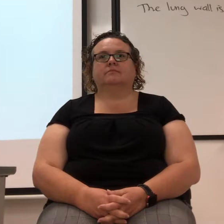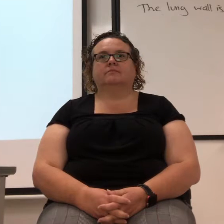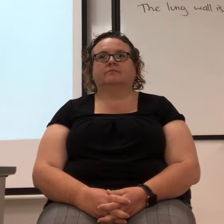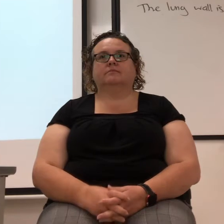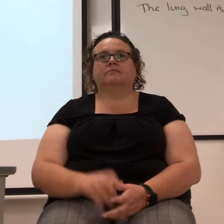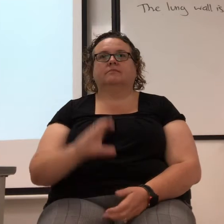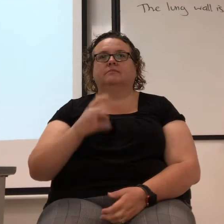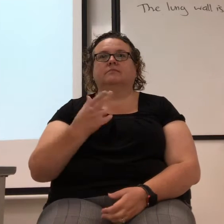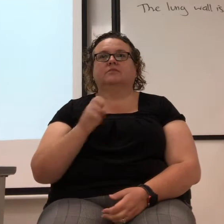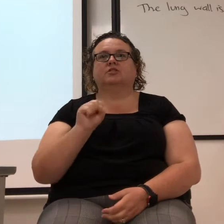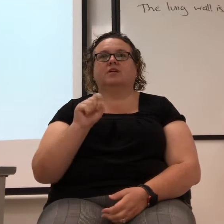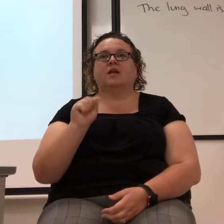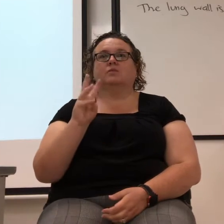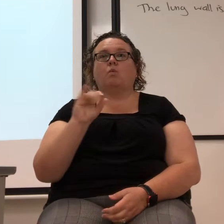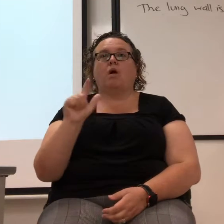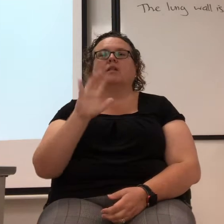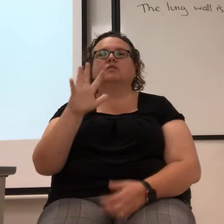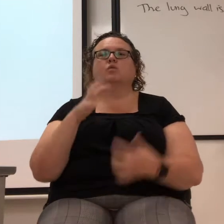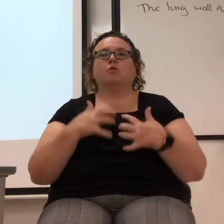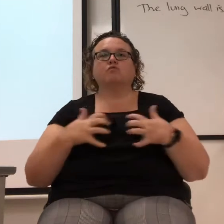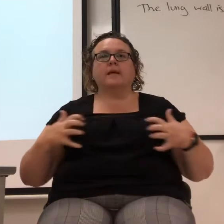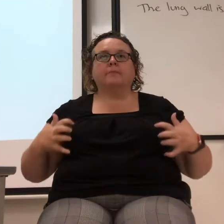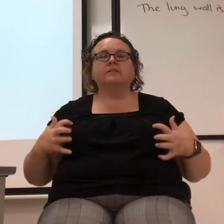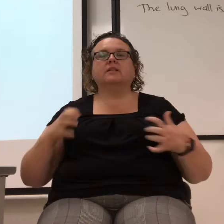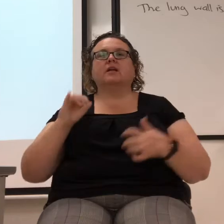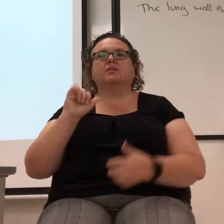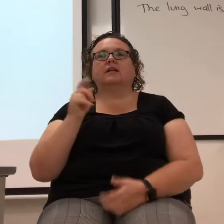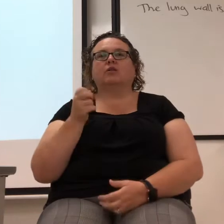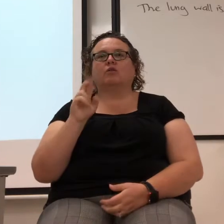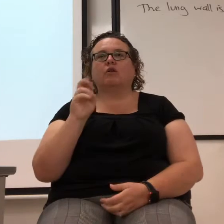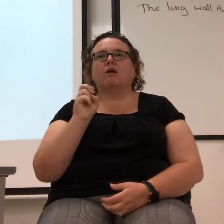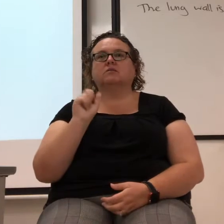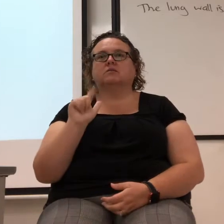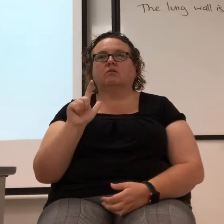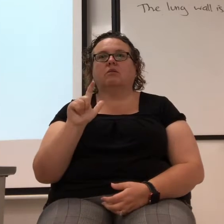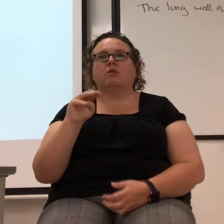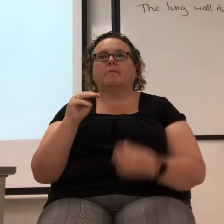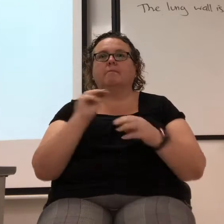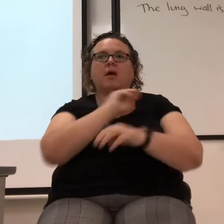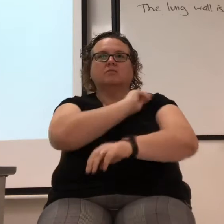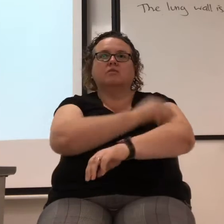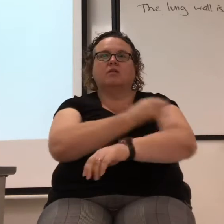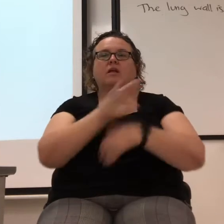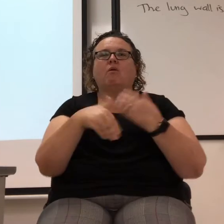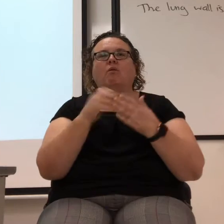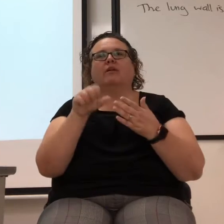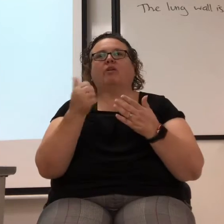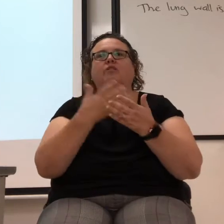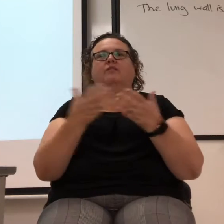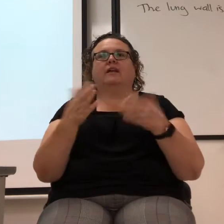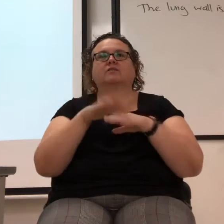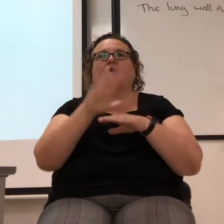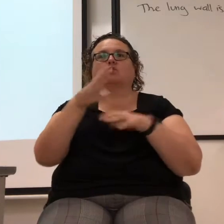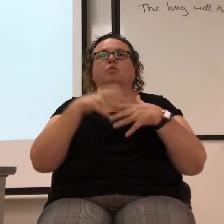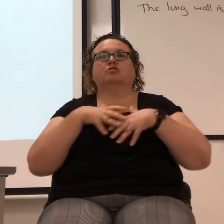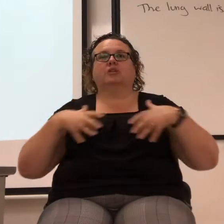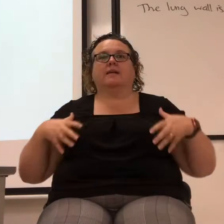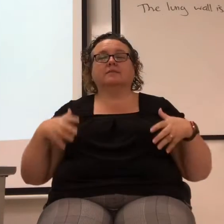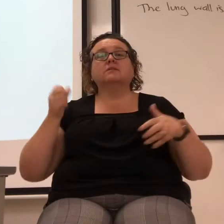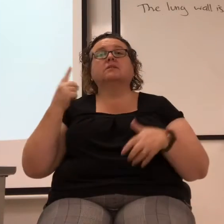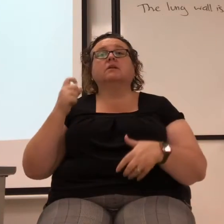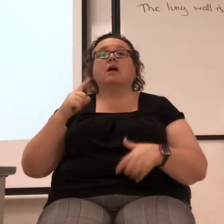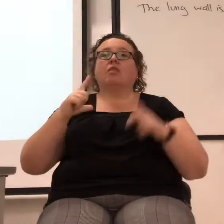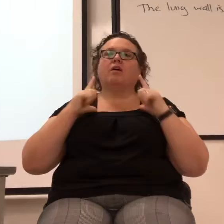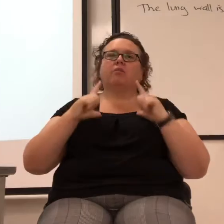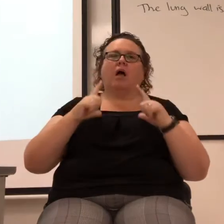Chest wall is your ribs and intercostal muscles and all the other things that are on your chest wall. The lung is the lung